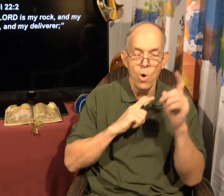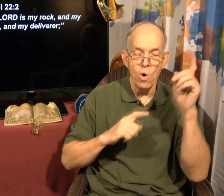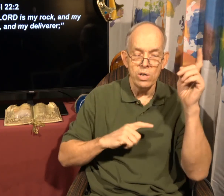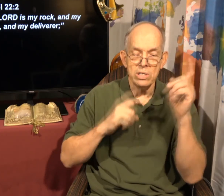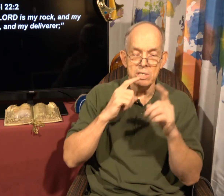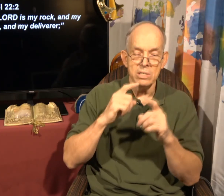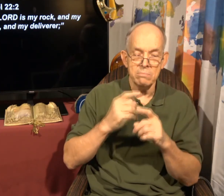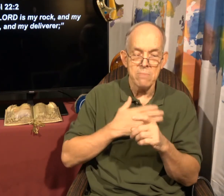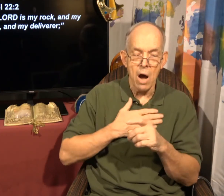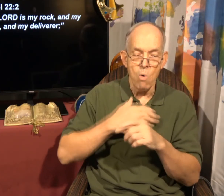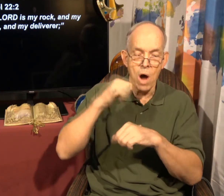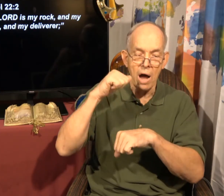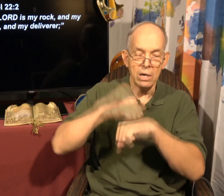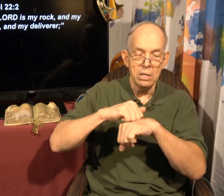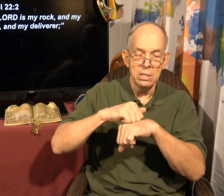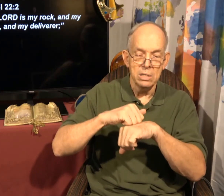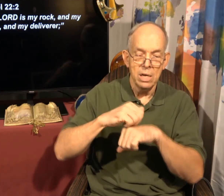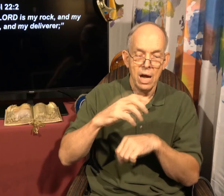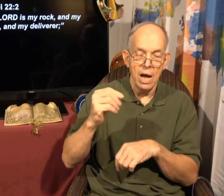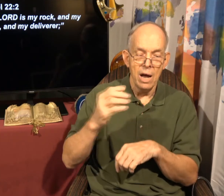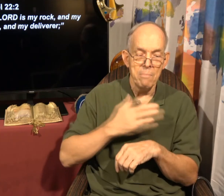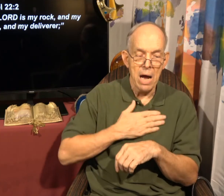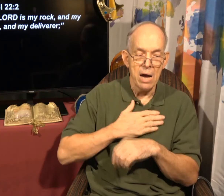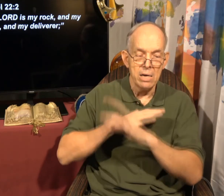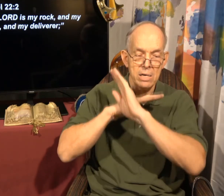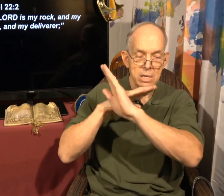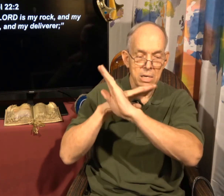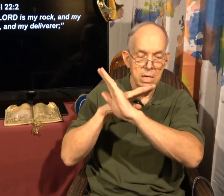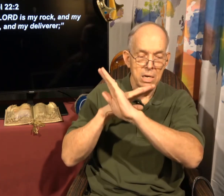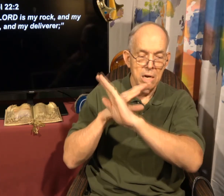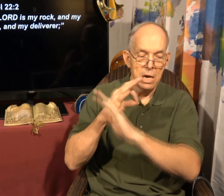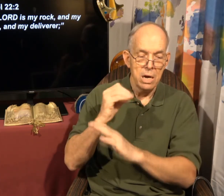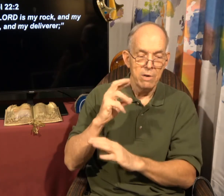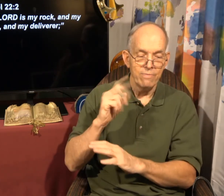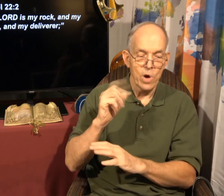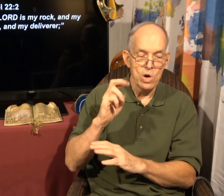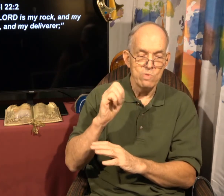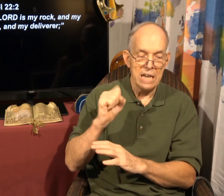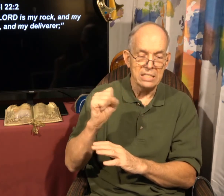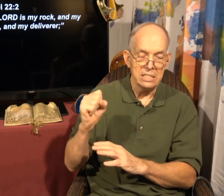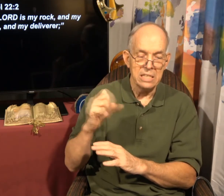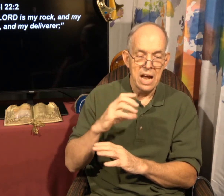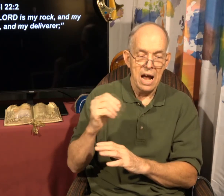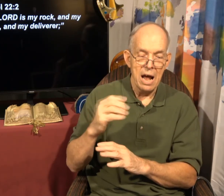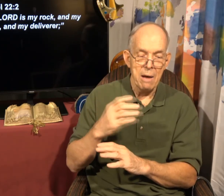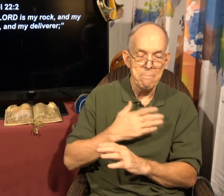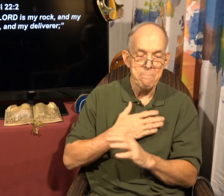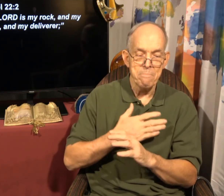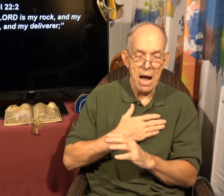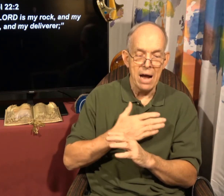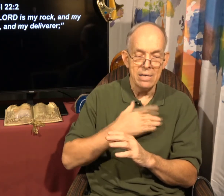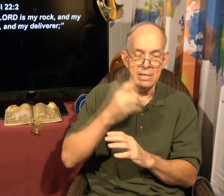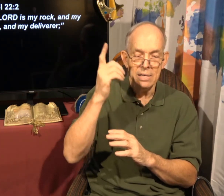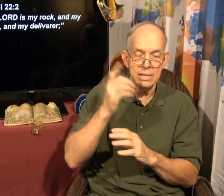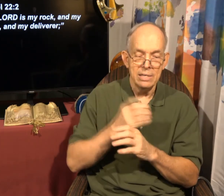2 Samuel chapter 22, verse 2, the Lord is my rock and